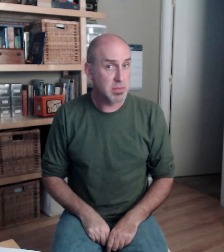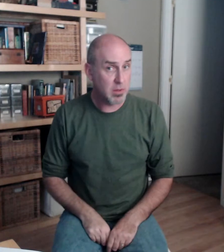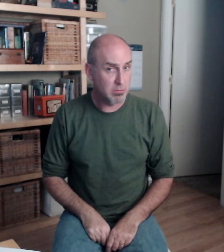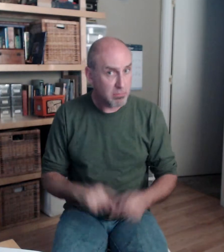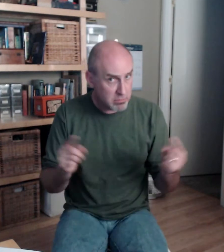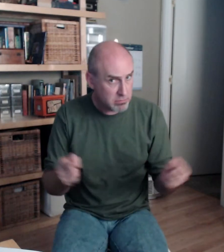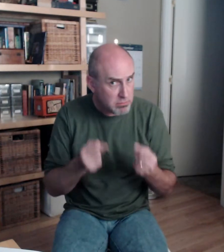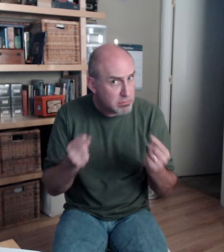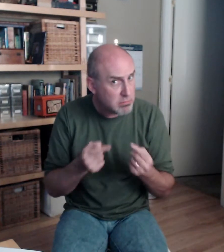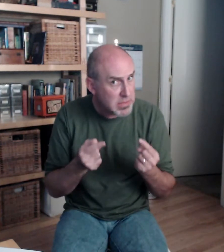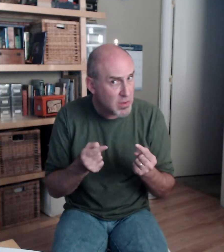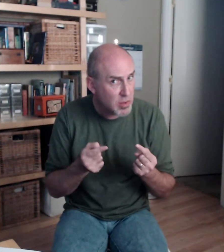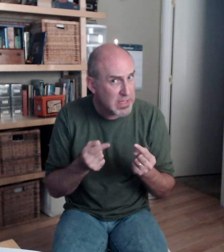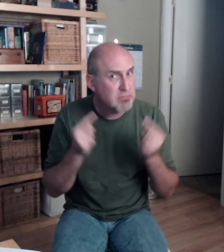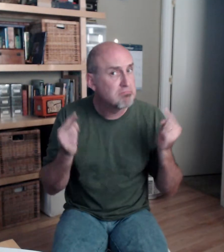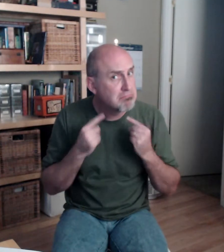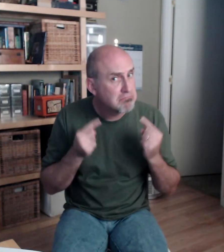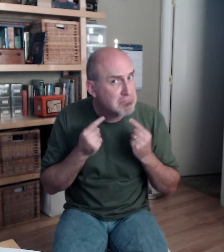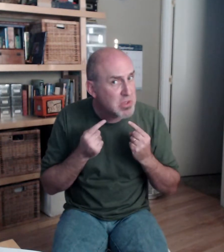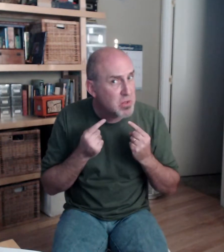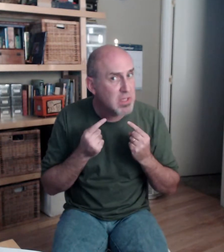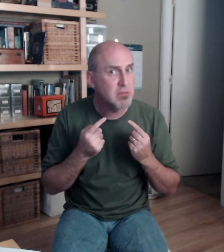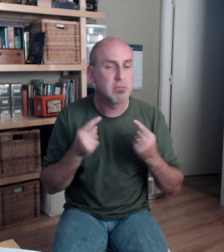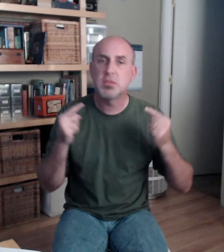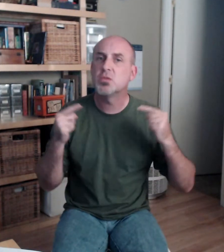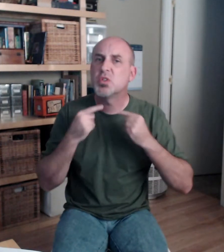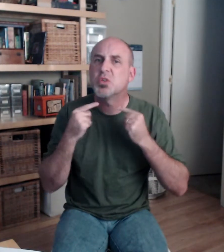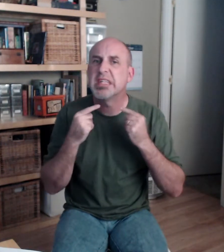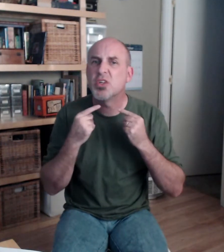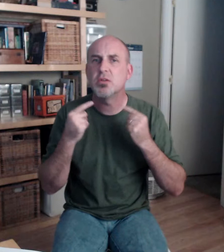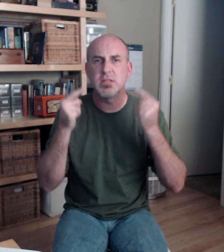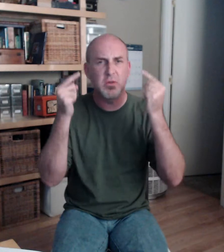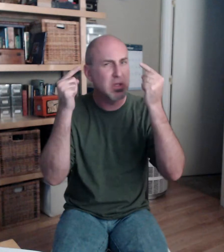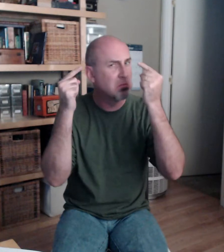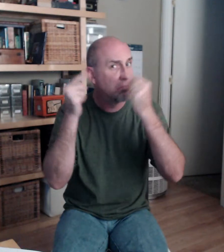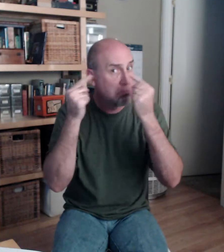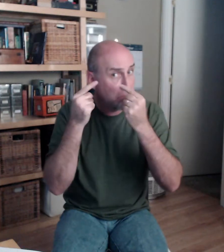So, is it hurting? Is it hurting? Is it hurting here? Is it hurting